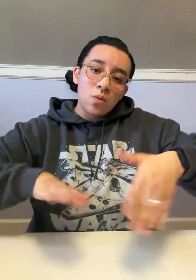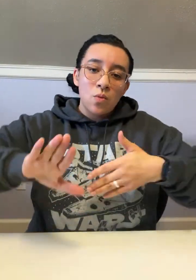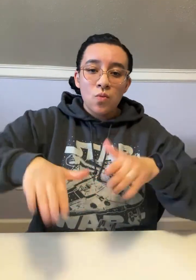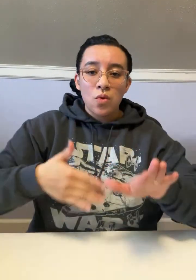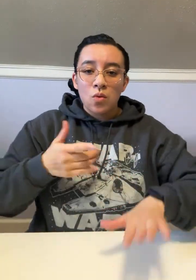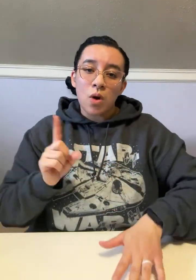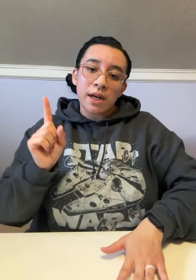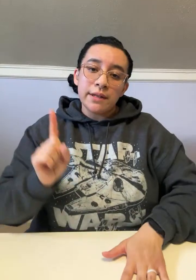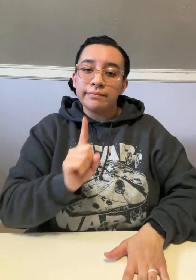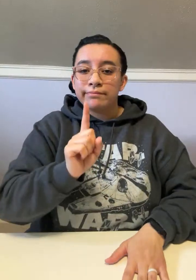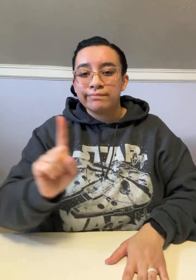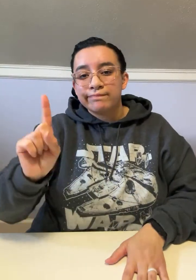walking.